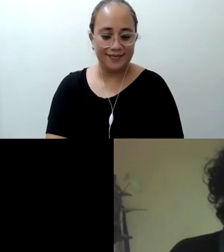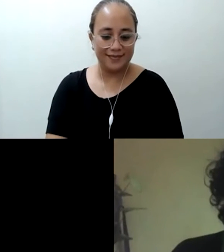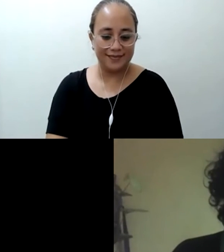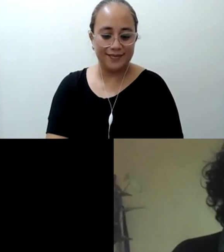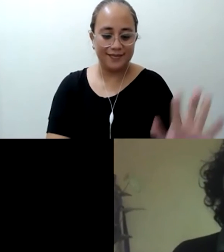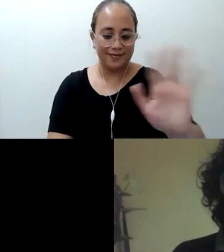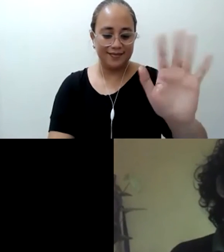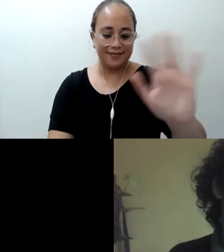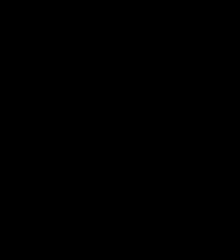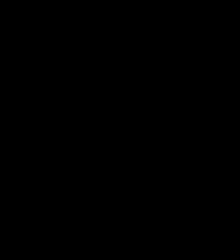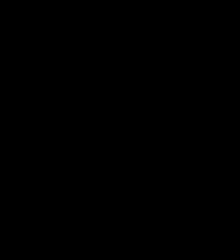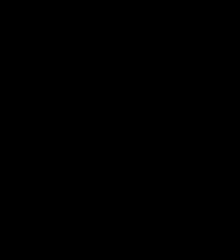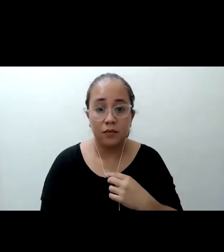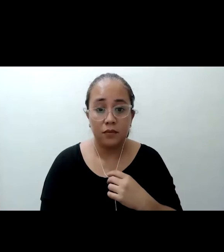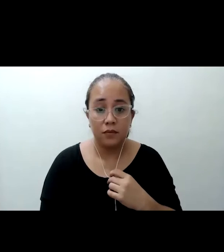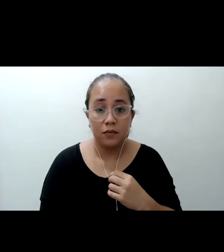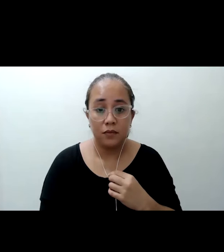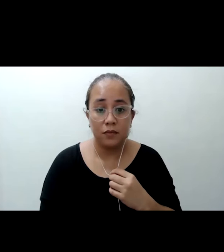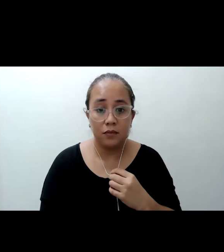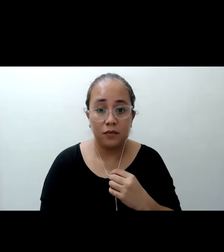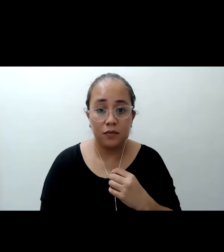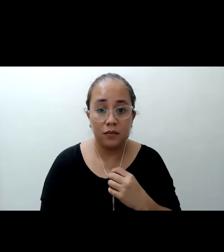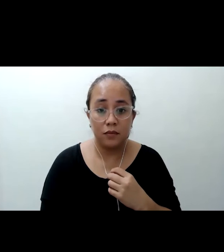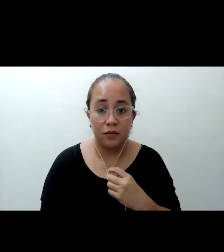Bye for a short time.